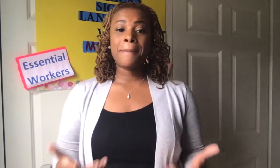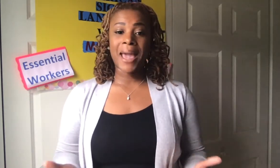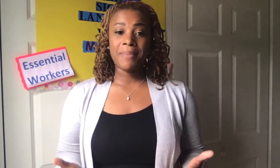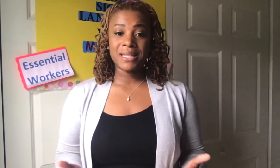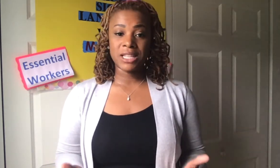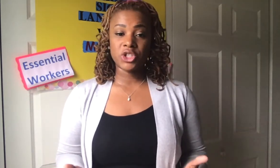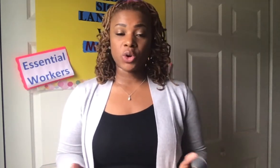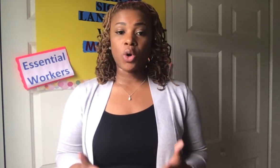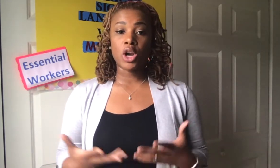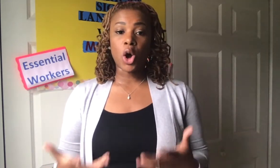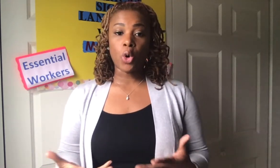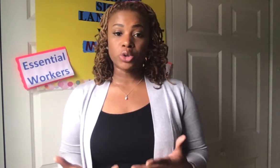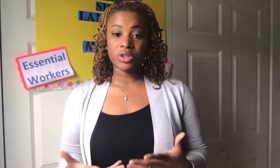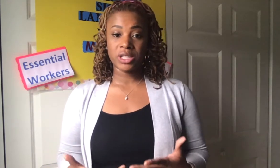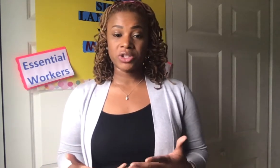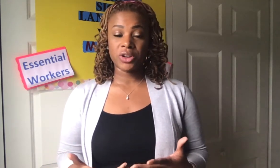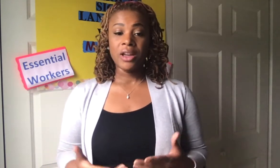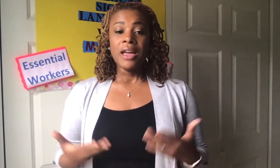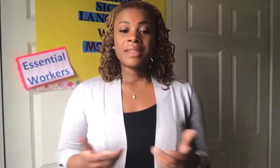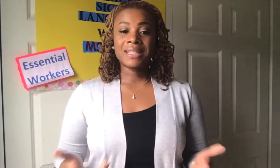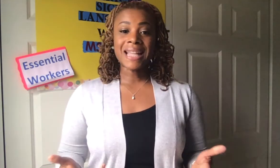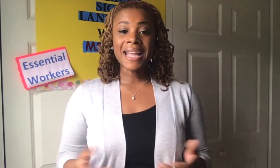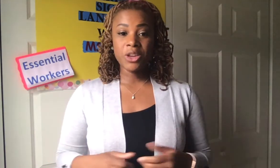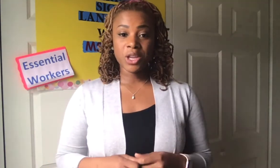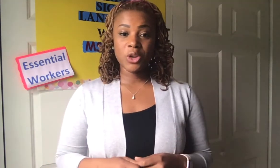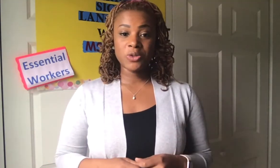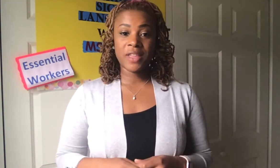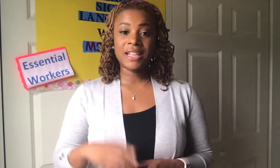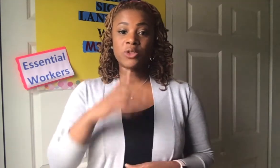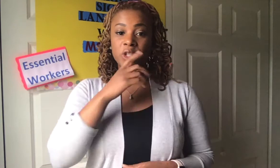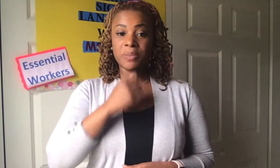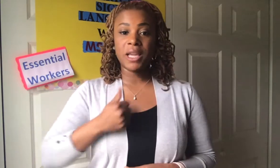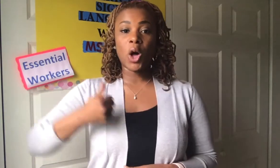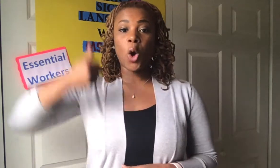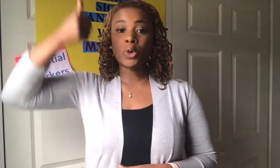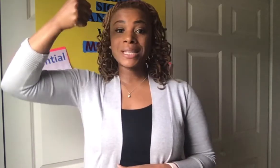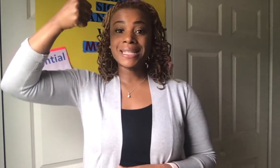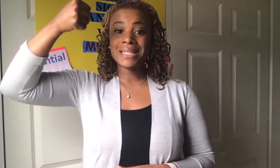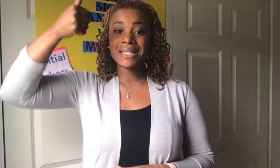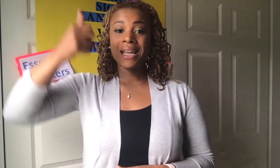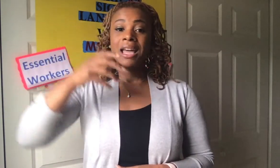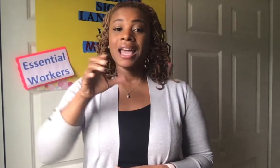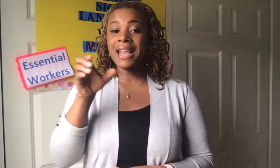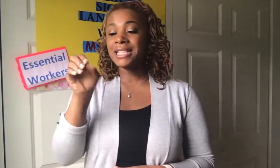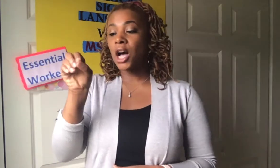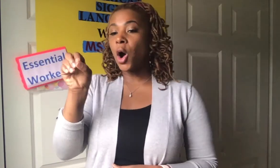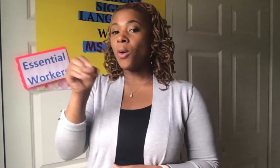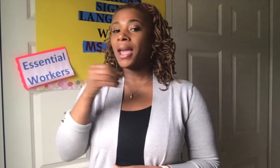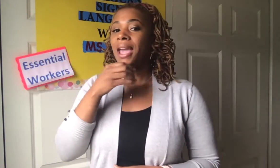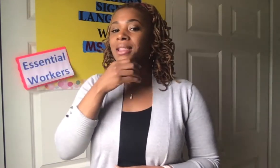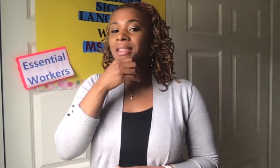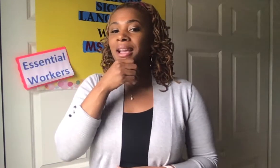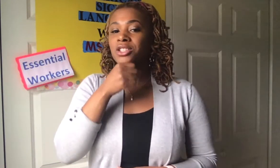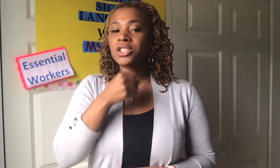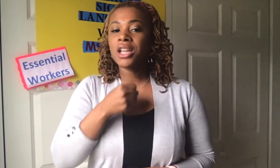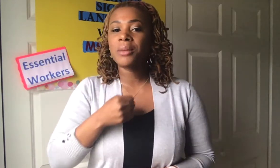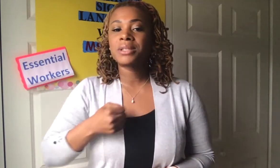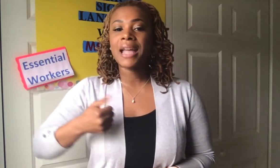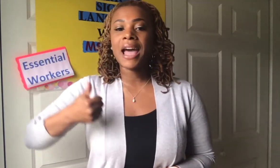baby sister or an older sister. The sign you can use for that is going to be oldest, and that's an O hand that just comes down and